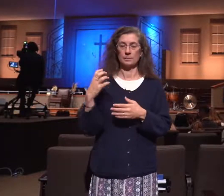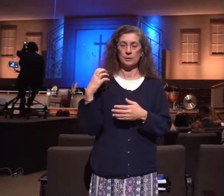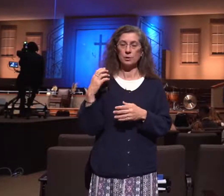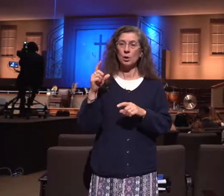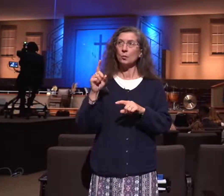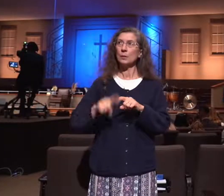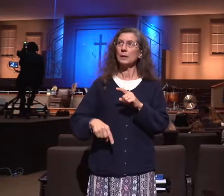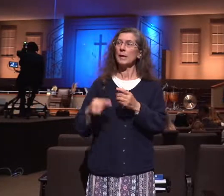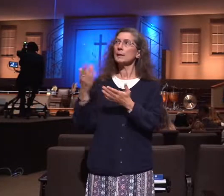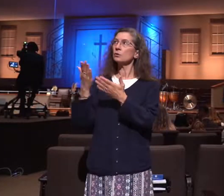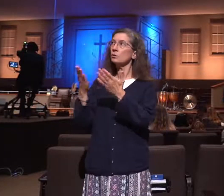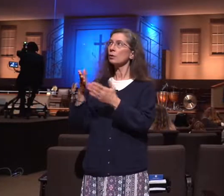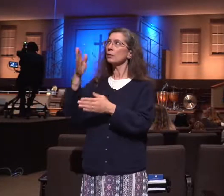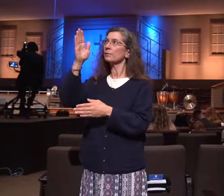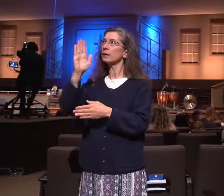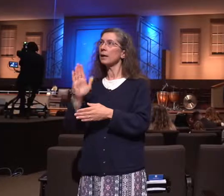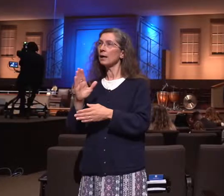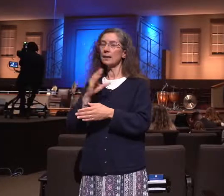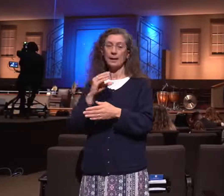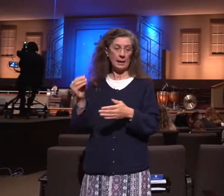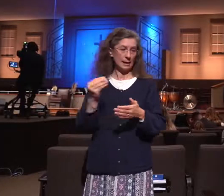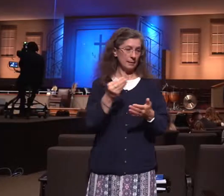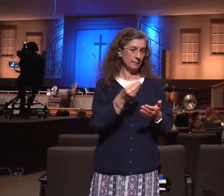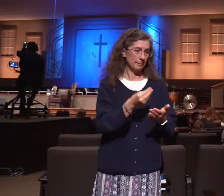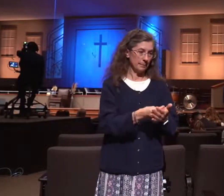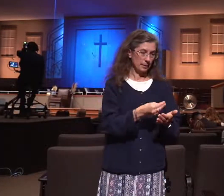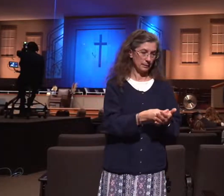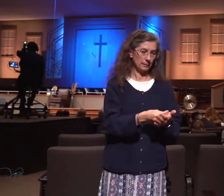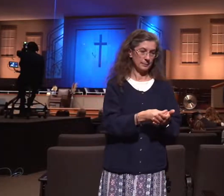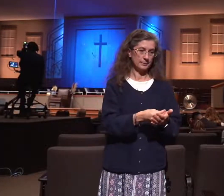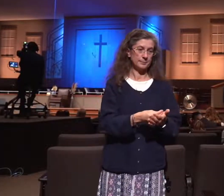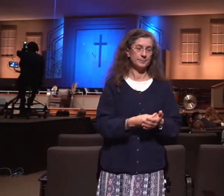serve God and mammon.